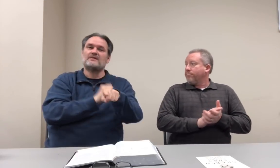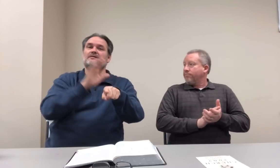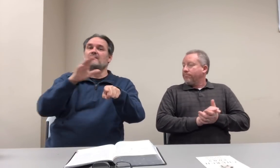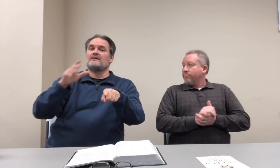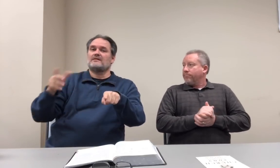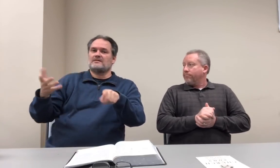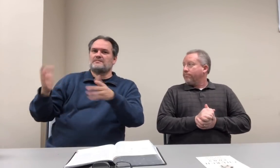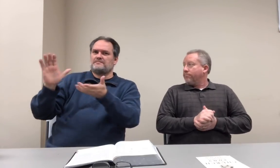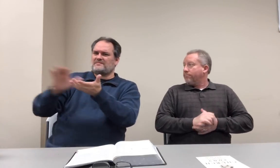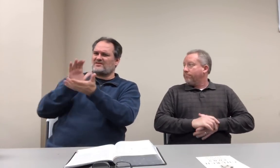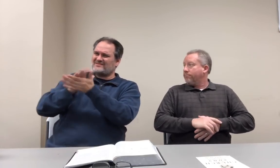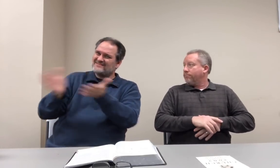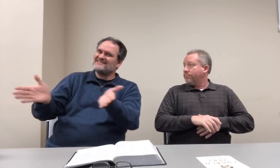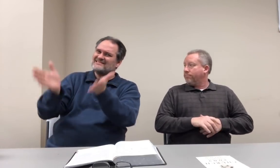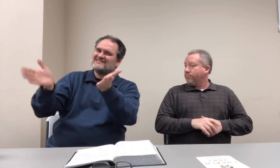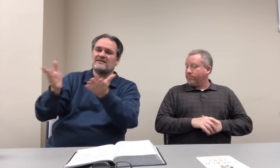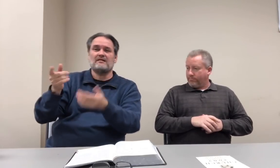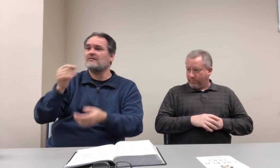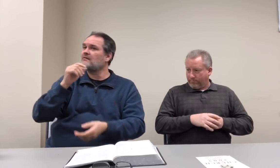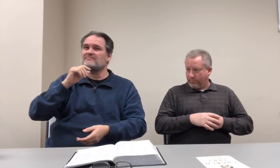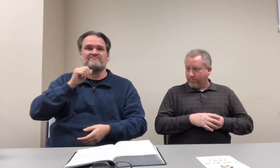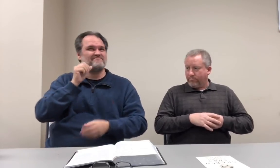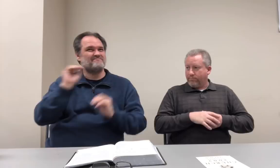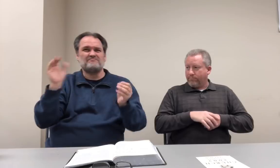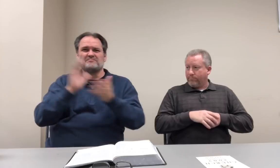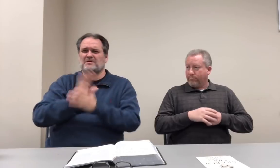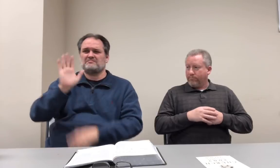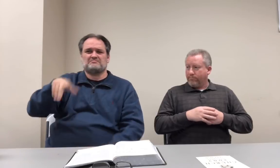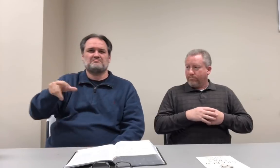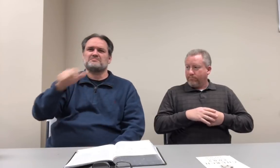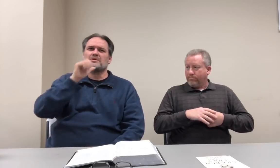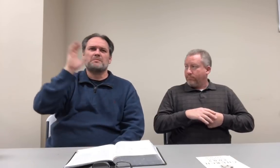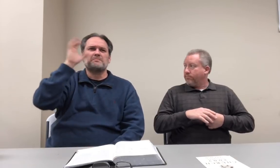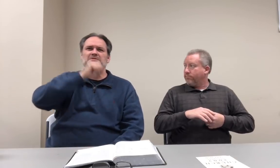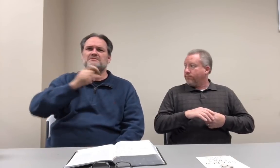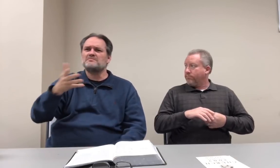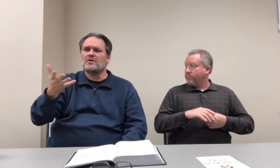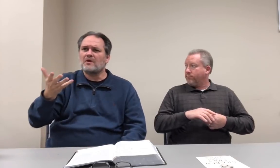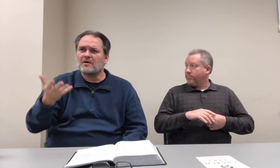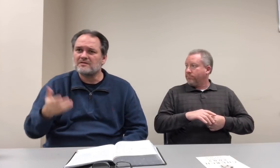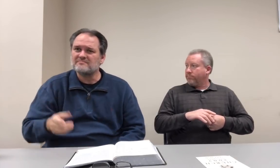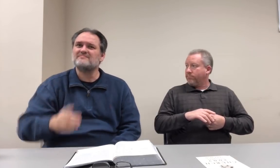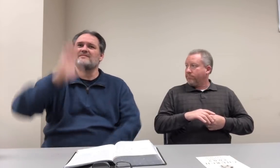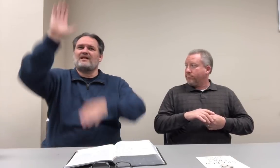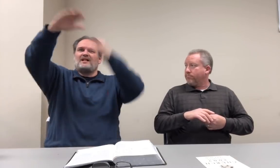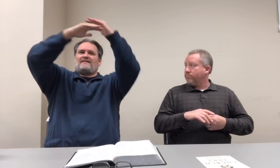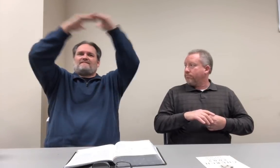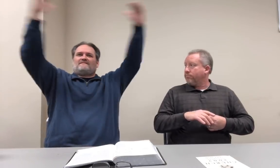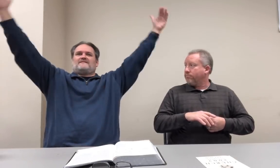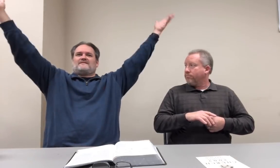Saul that ever would have took God by surprise. He knew it already, so there was no regret.